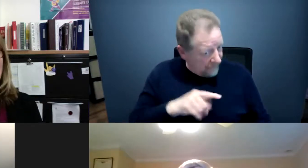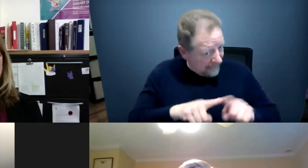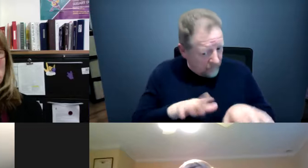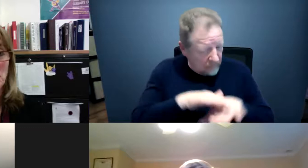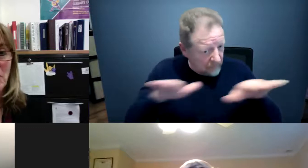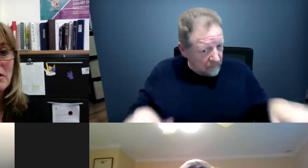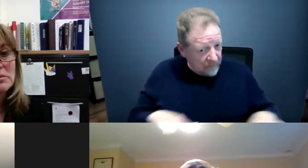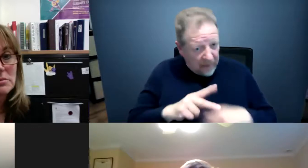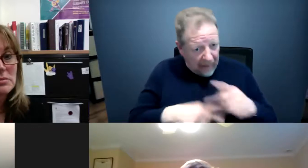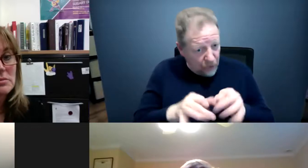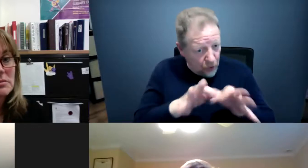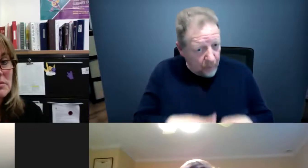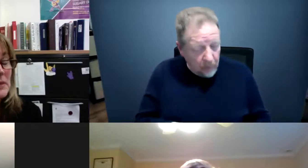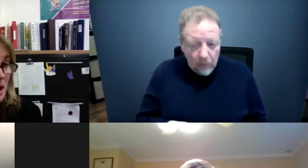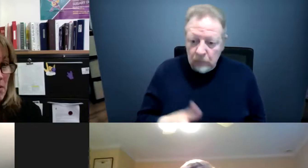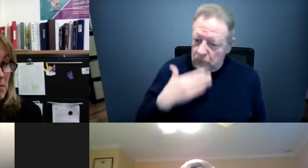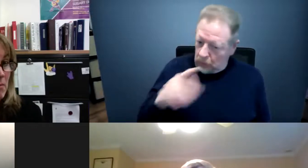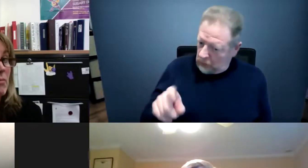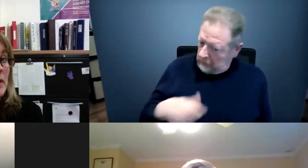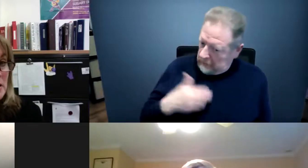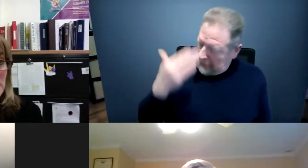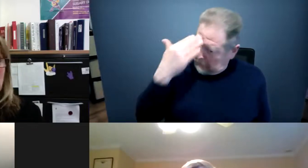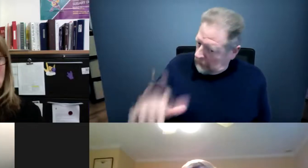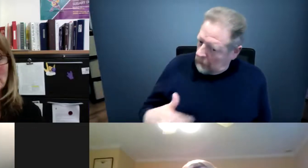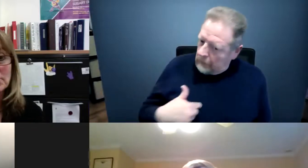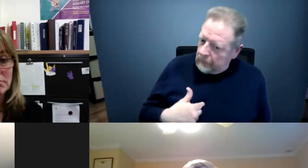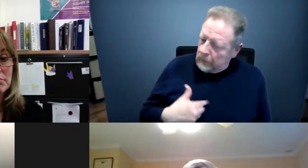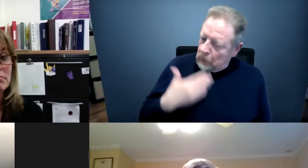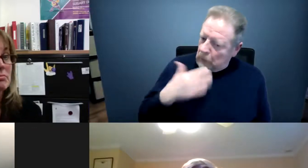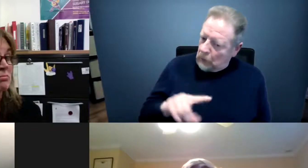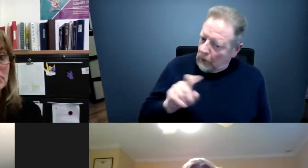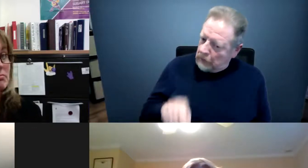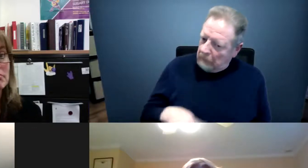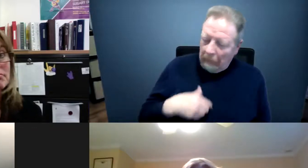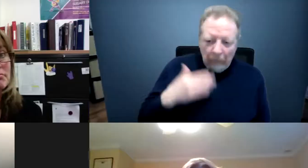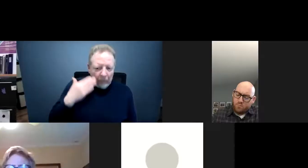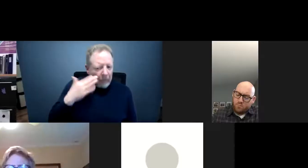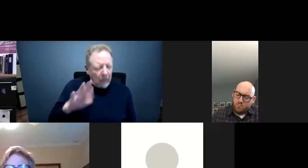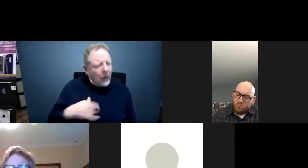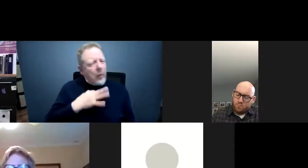I don't know. Yeah, me either. That's a good question. Okay. I wonder, Christine, do you know?